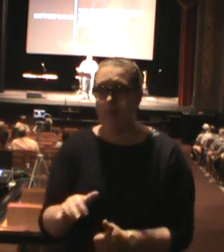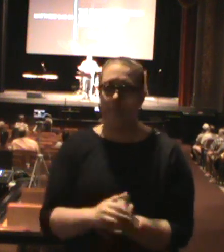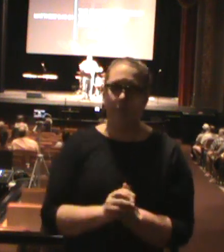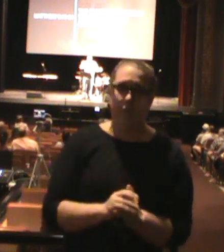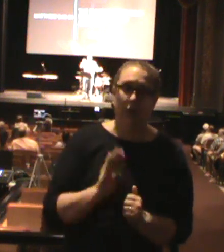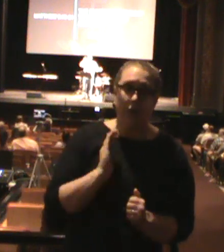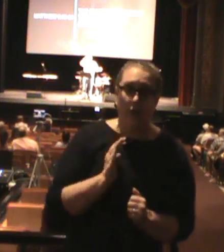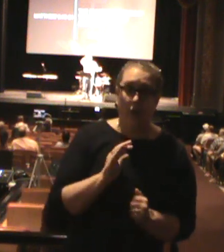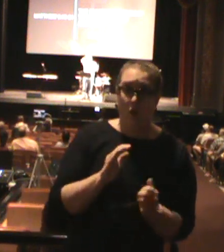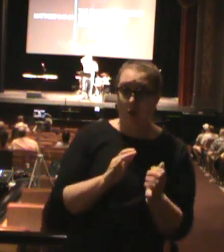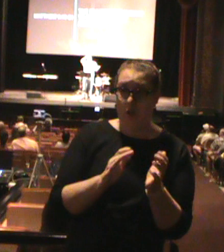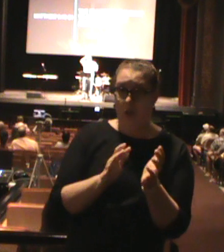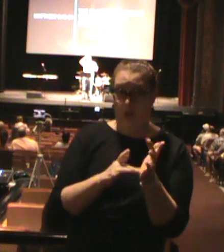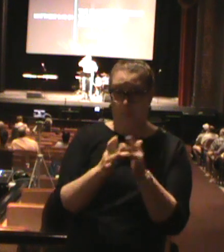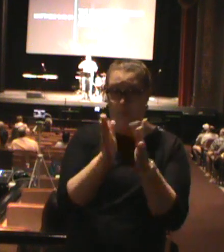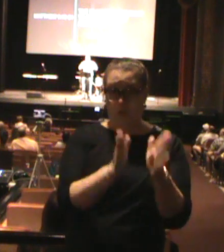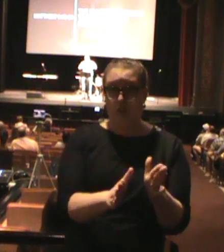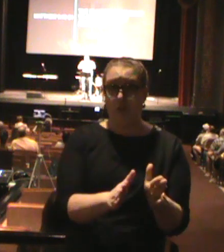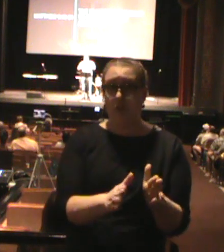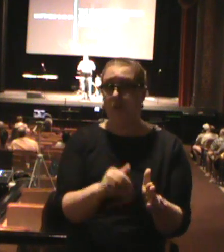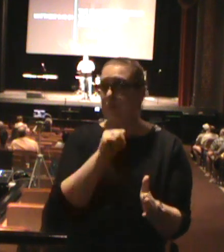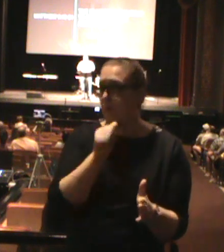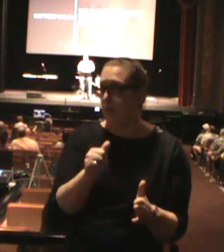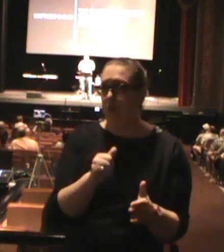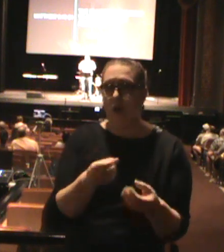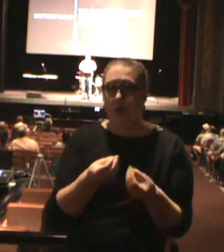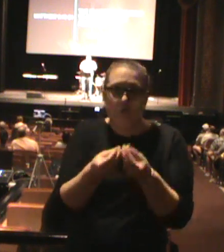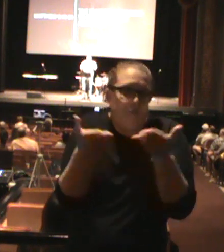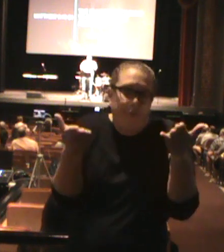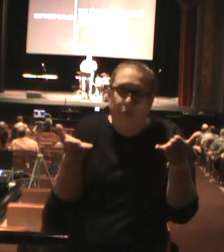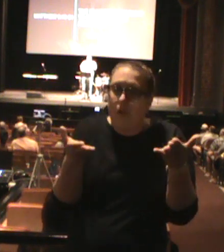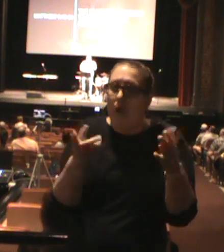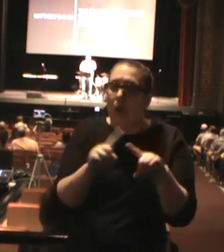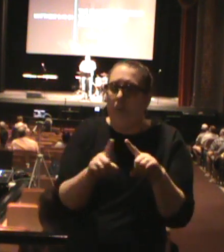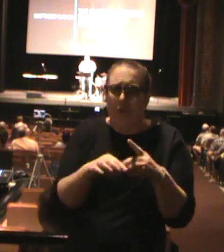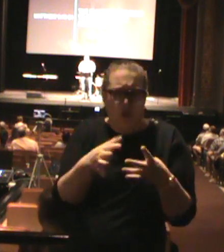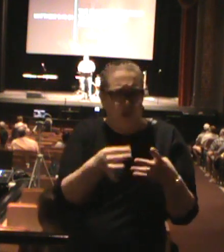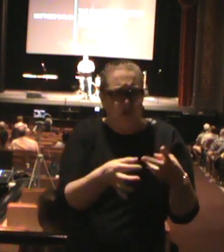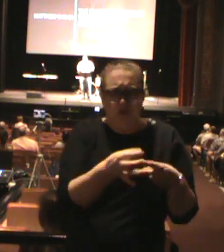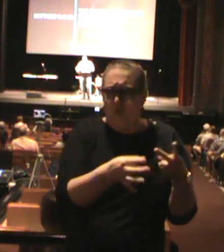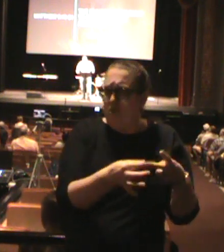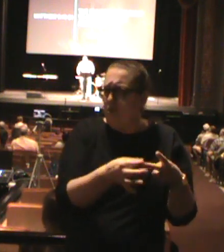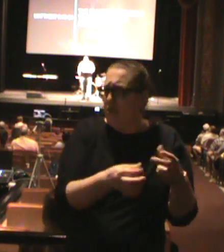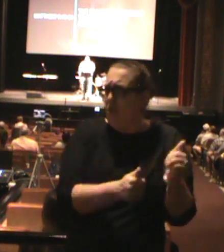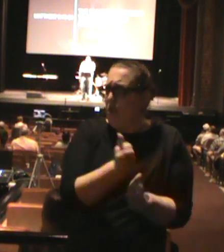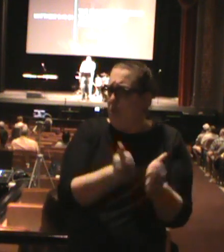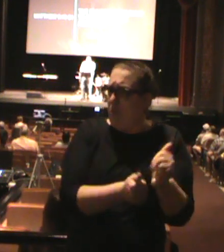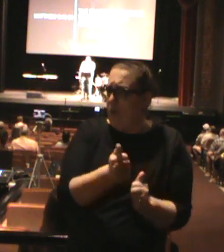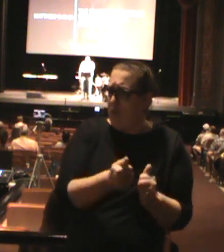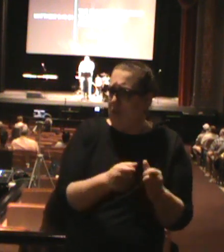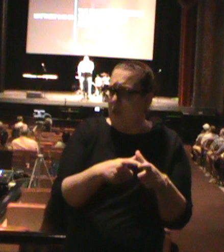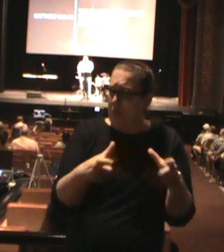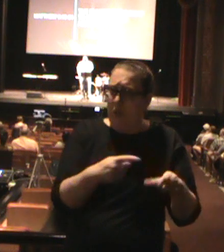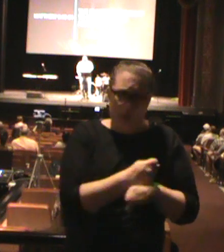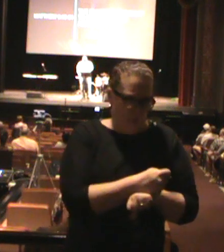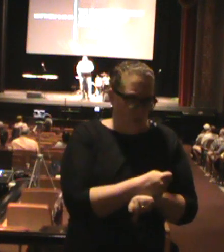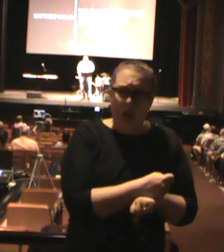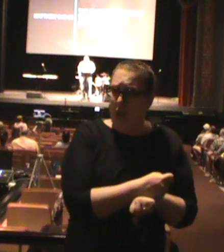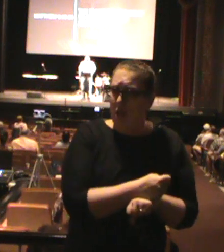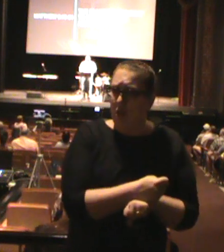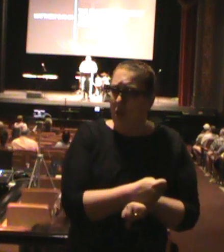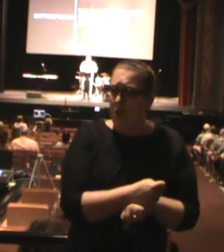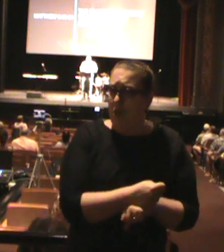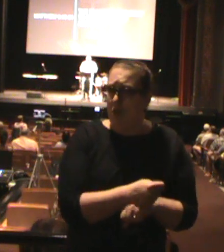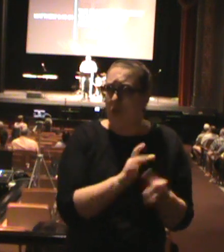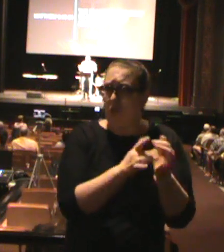nowhere. But if I was to say, if I had to pick what is the greatest threat to Christianity in America,